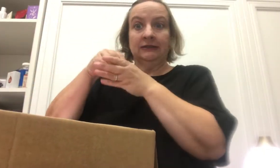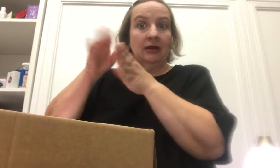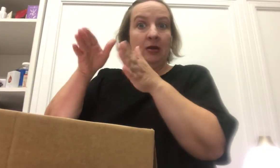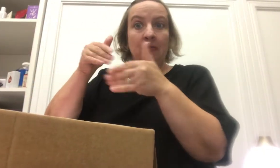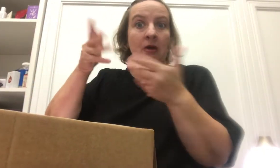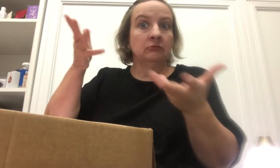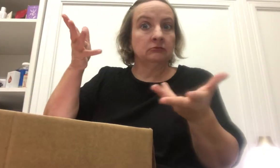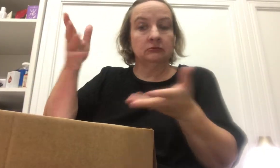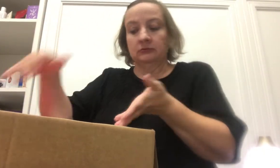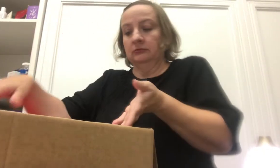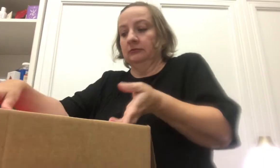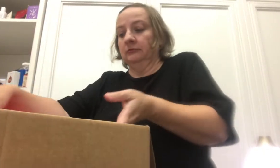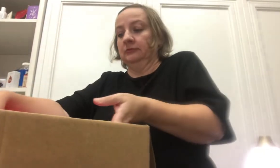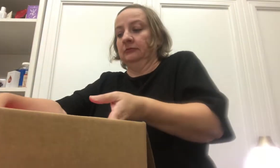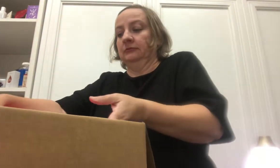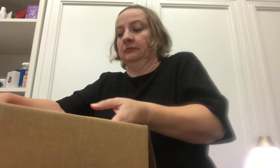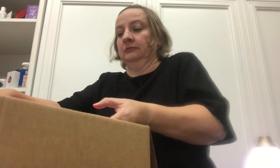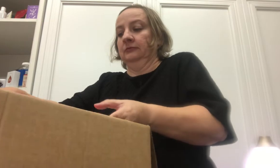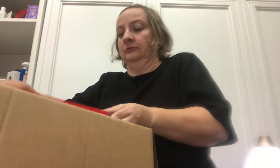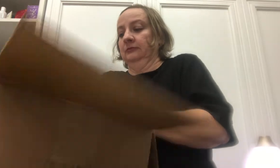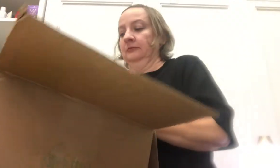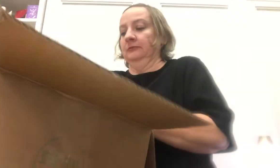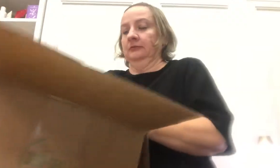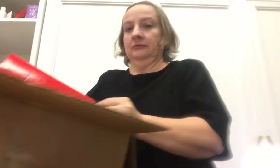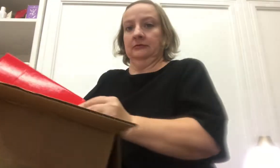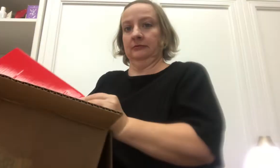So, what is in this amazing box?